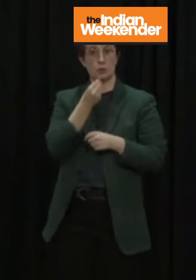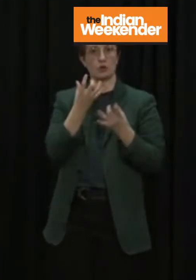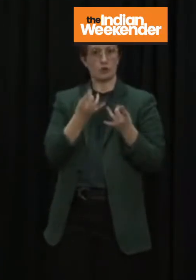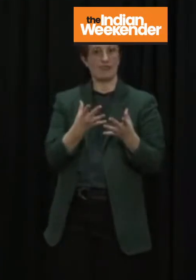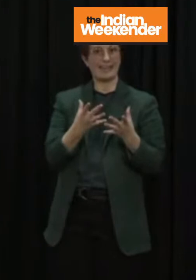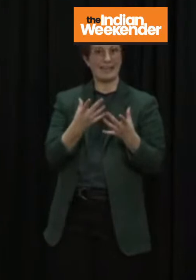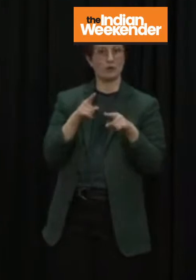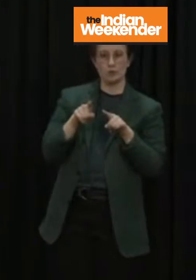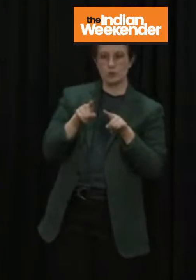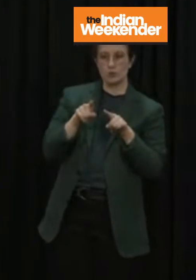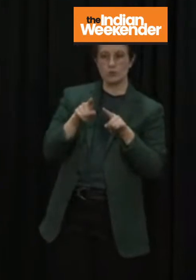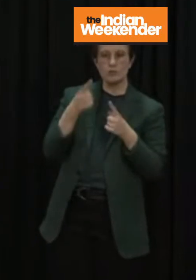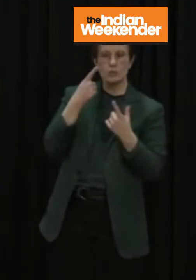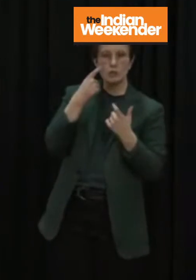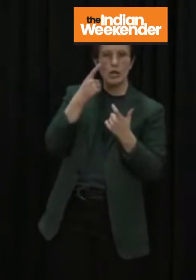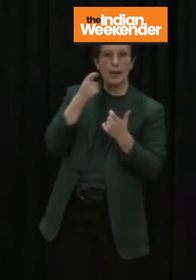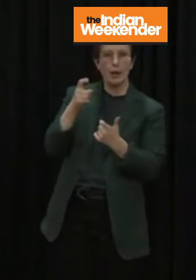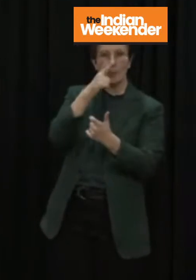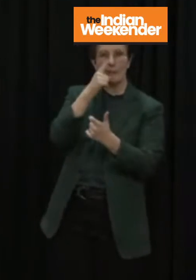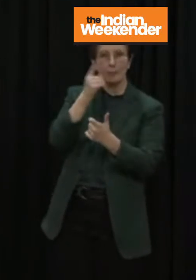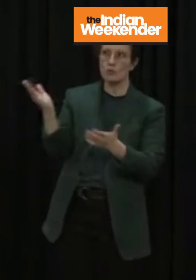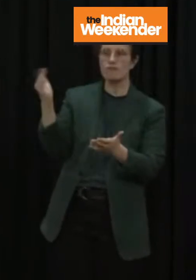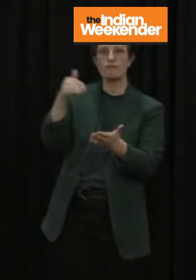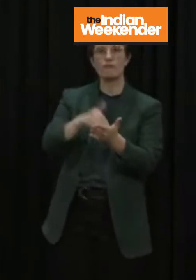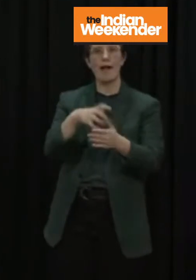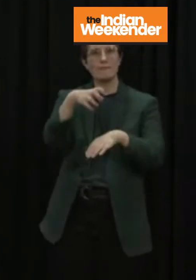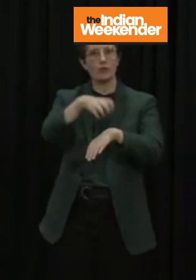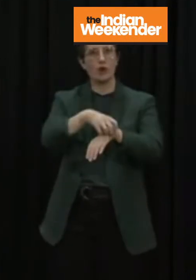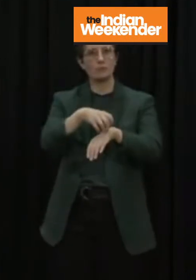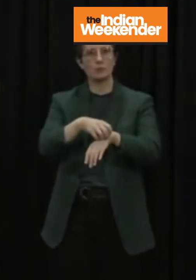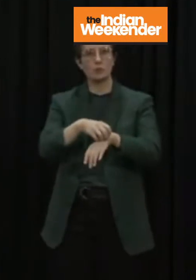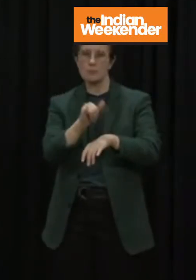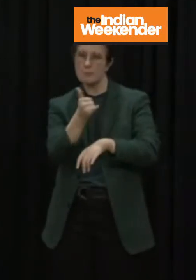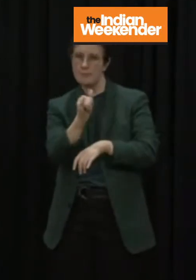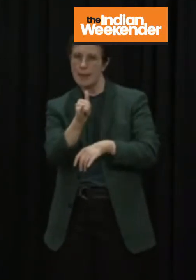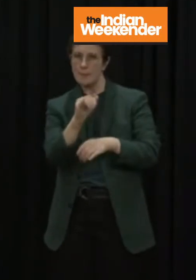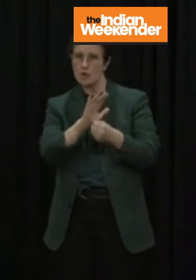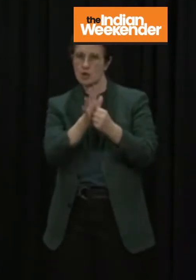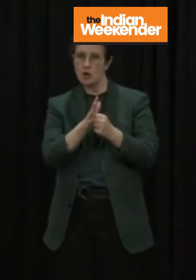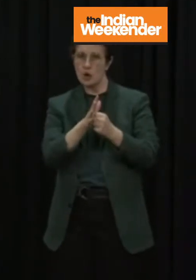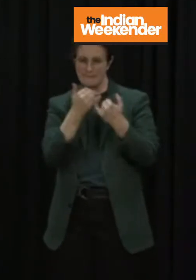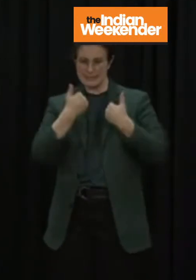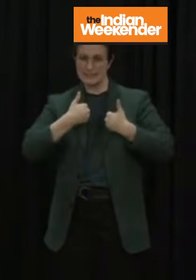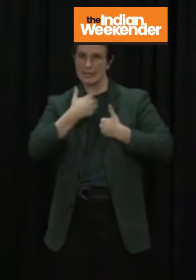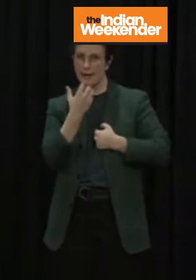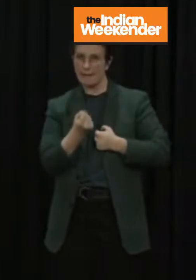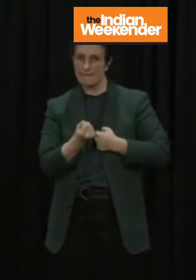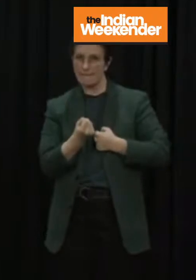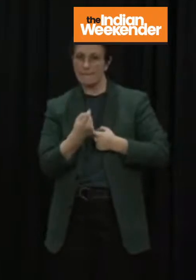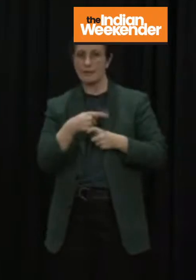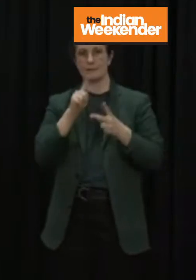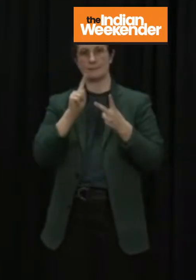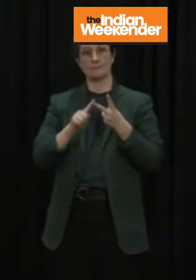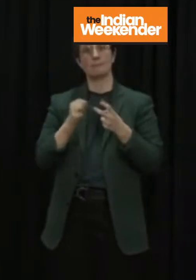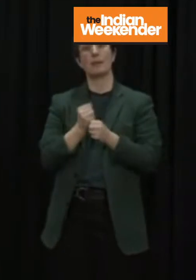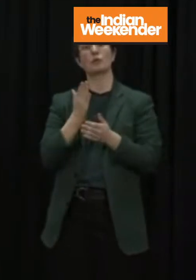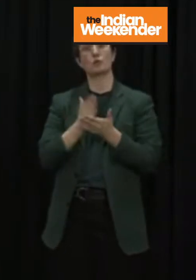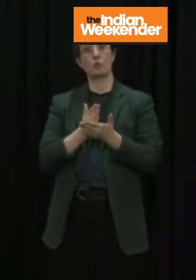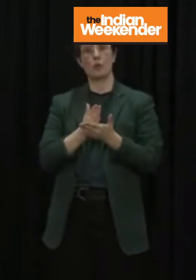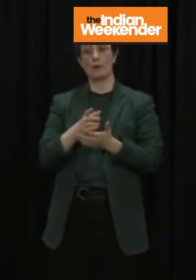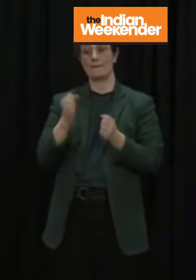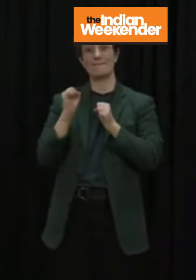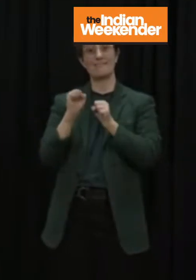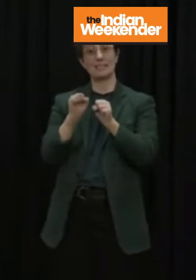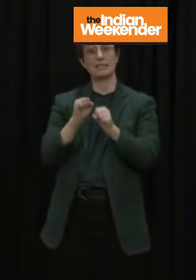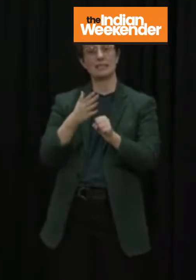presenting symptoms of COVID-19, to manage hospital capacity, ensure the safety of visitors, and inform clinical